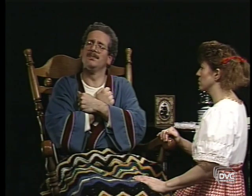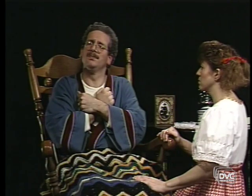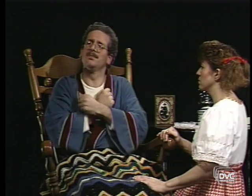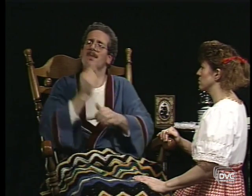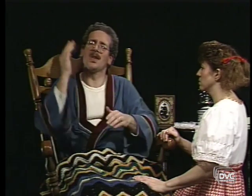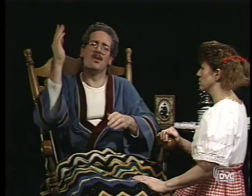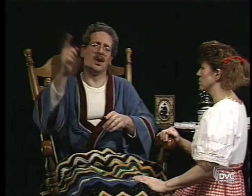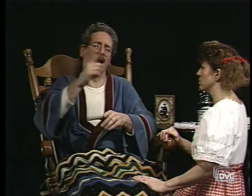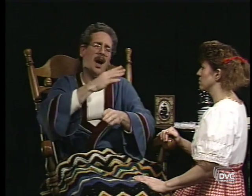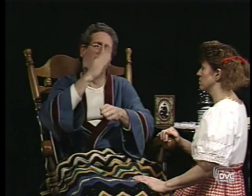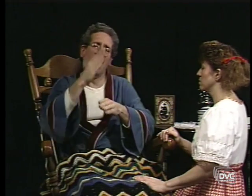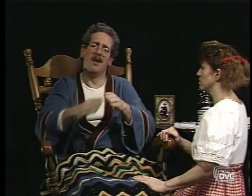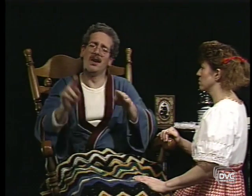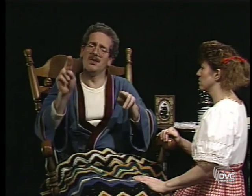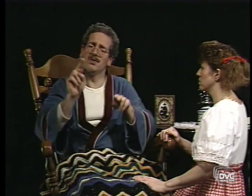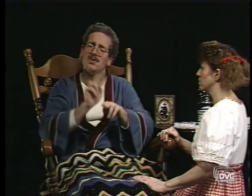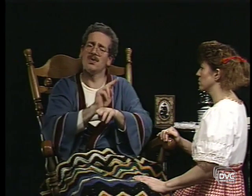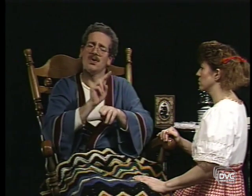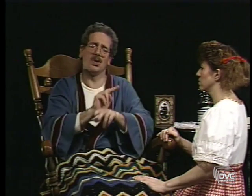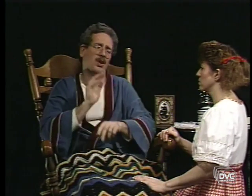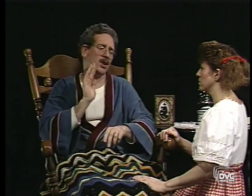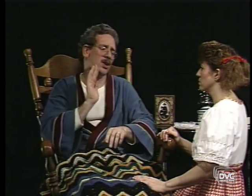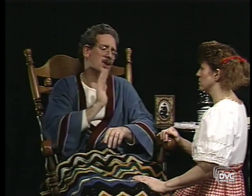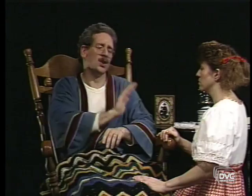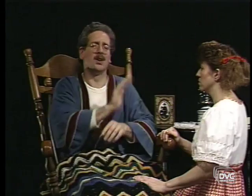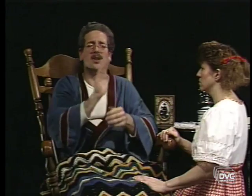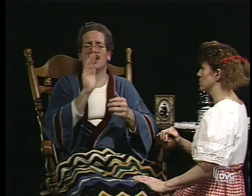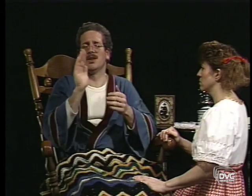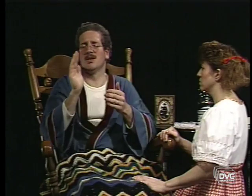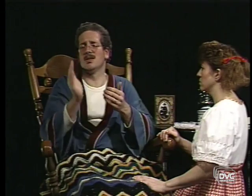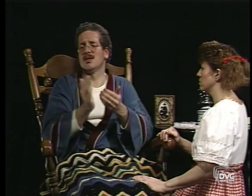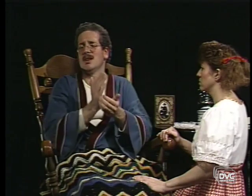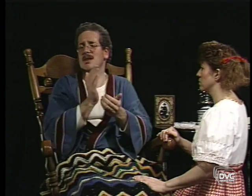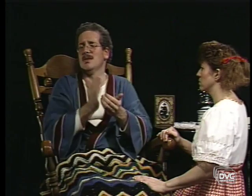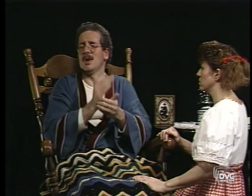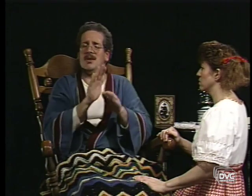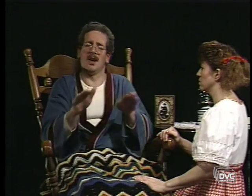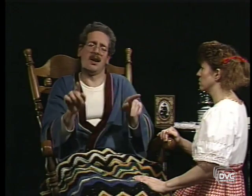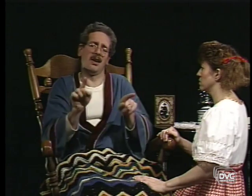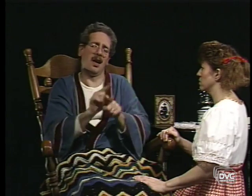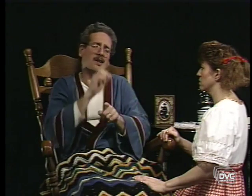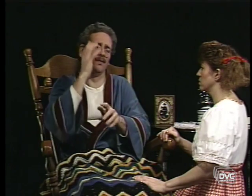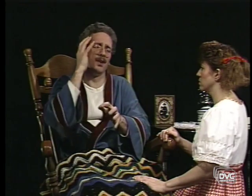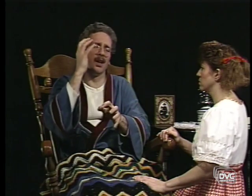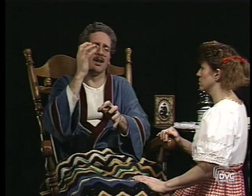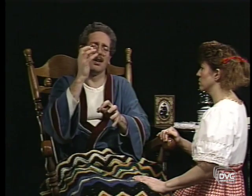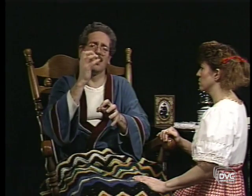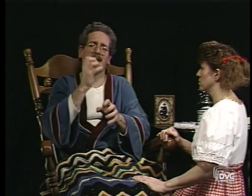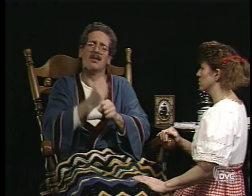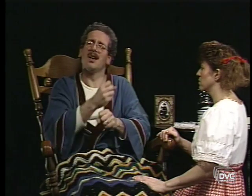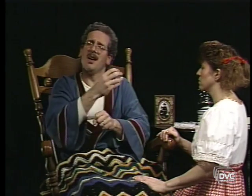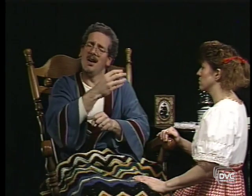love and you've used her simple childlike faith